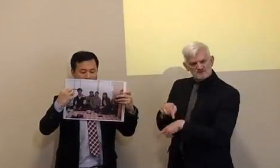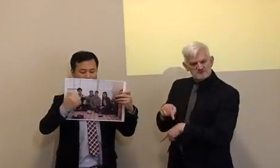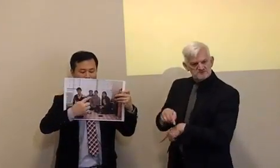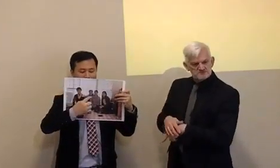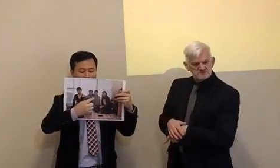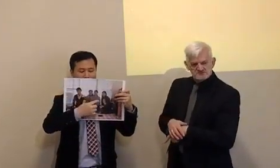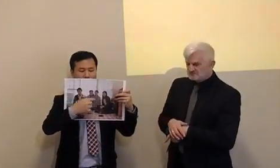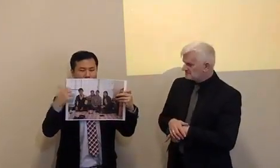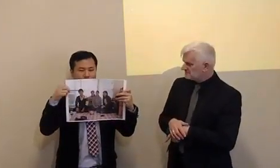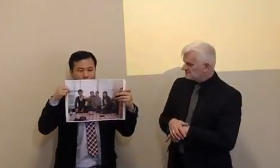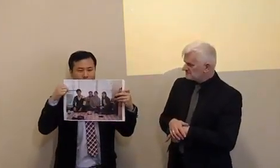Me and my wife.